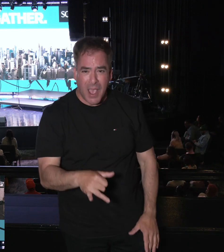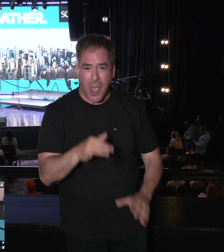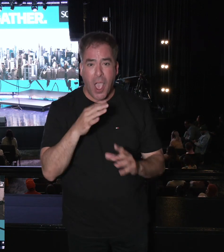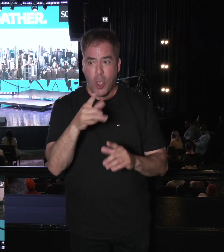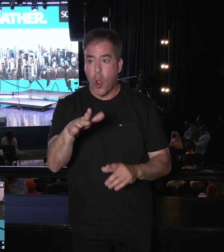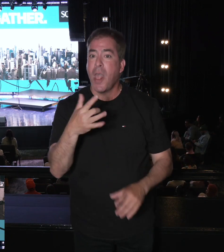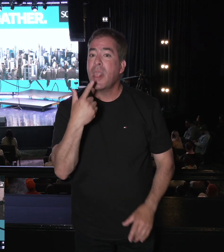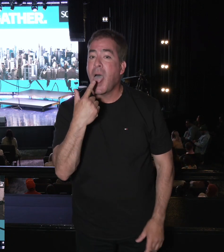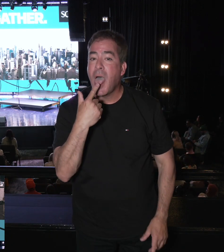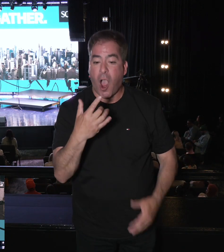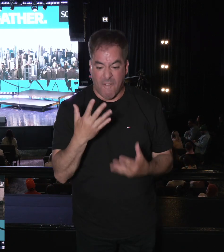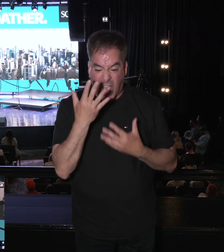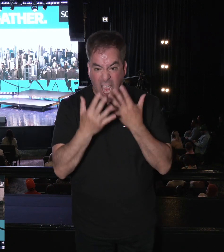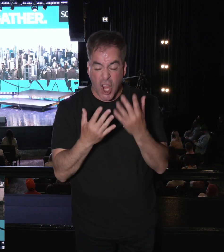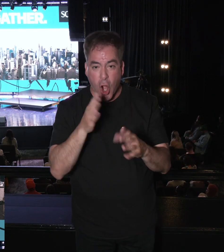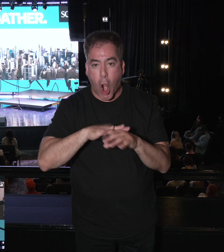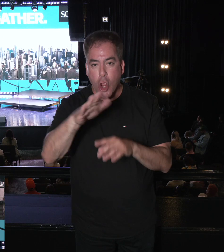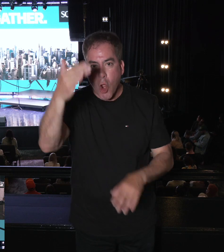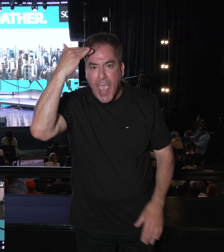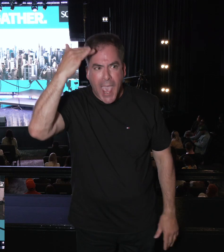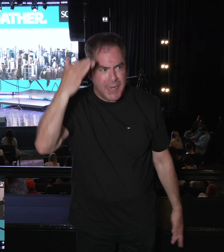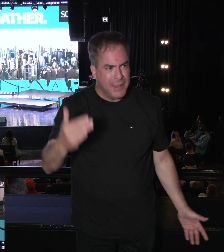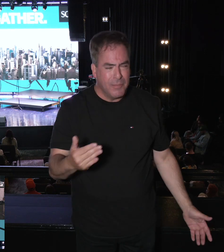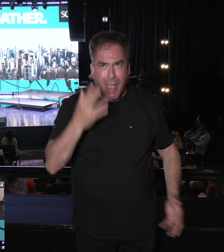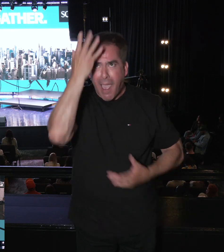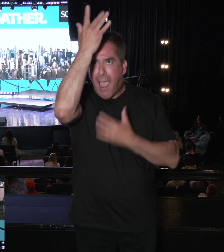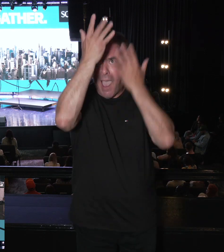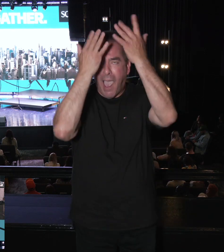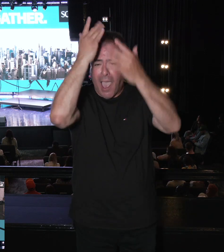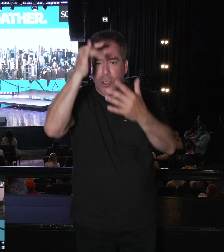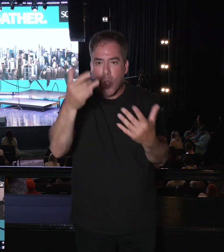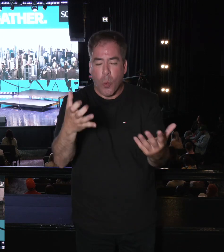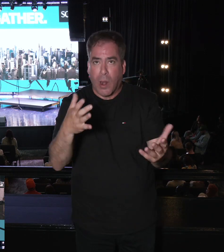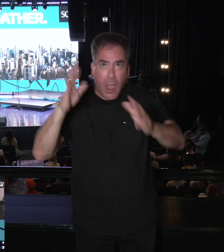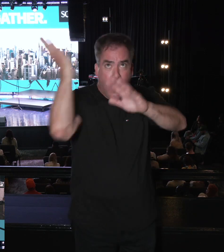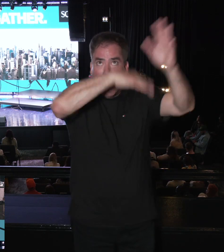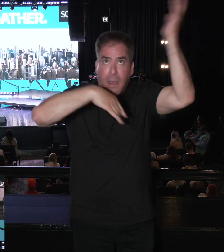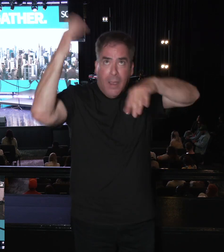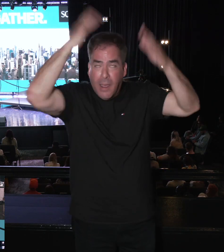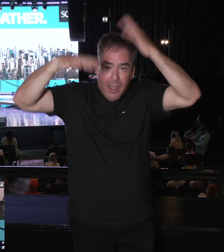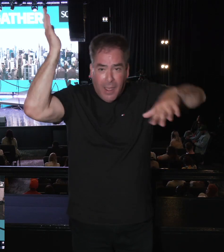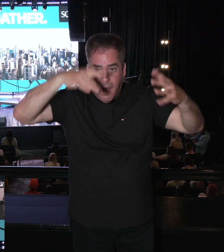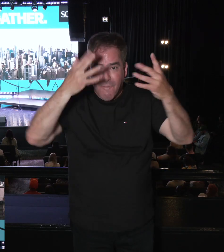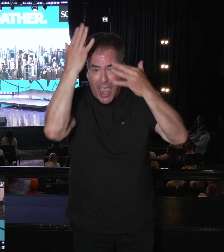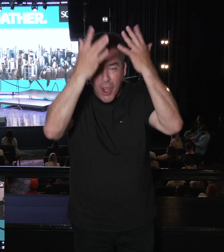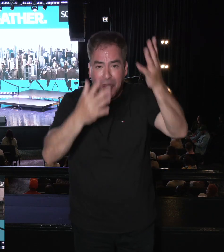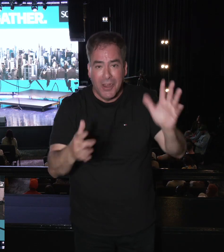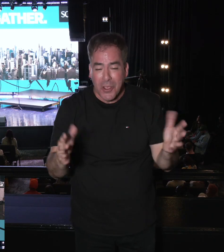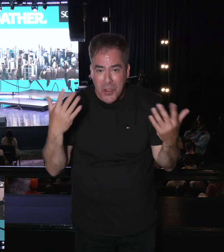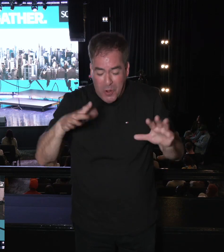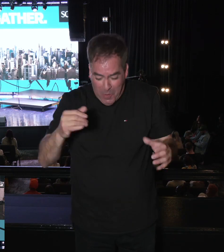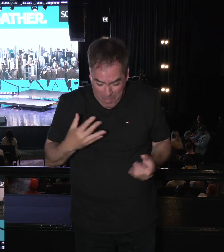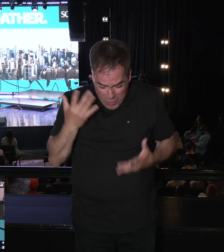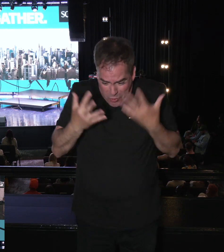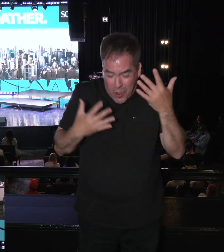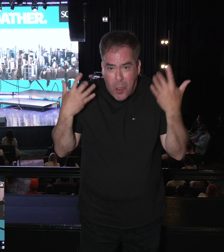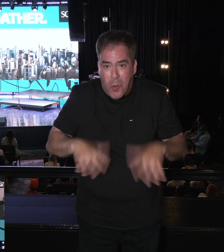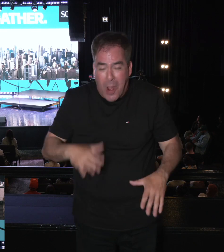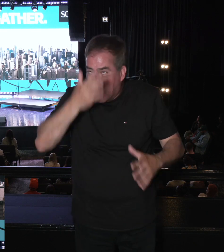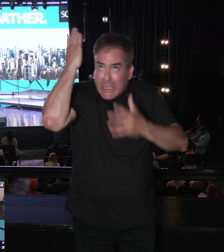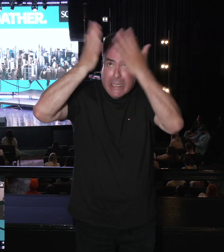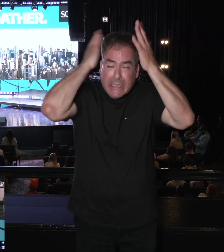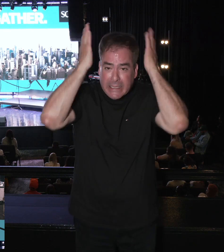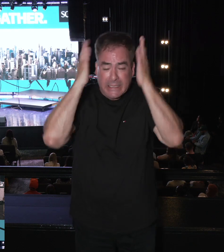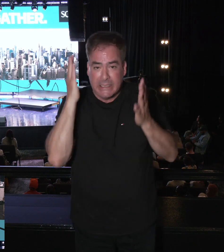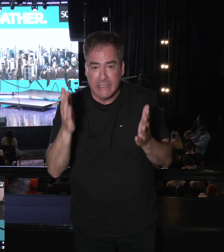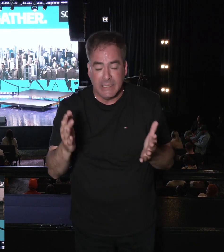on fire coming at your head? You'd want to swat it away. It's about to burn you. You